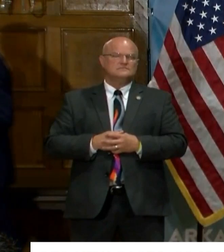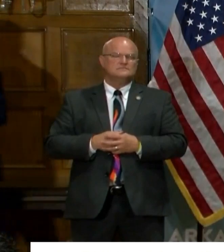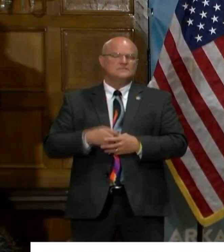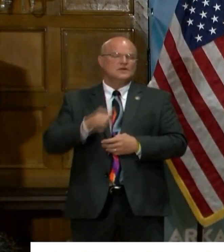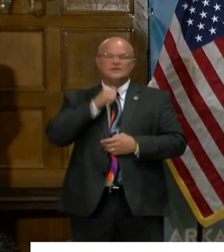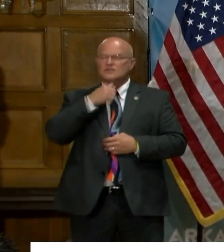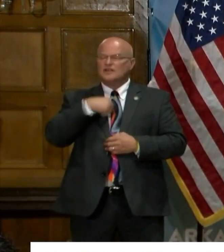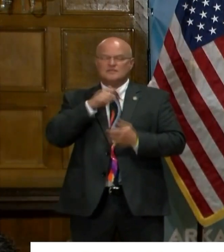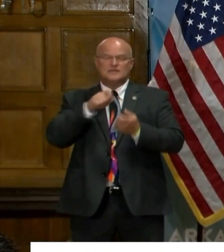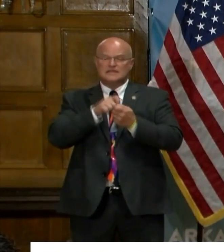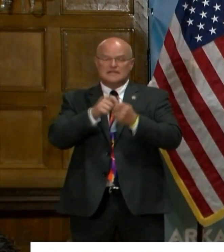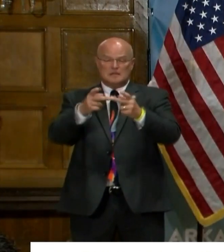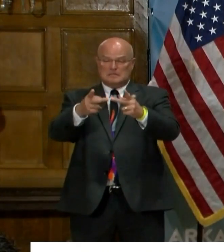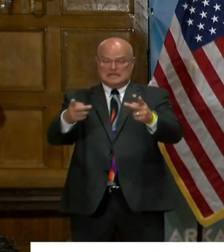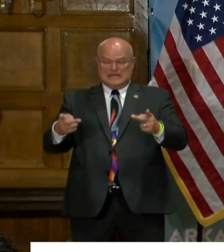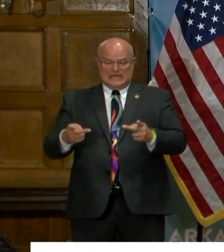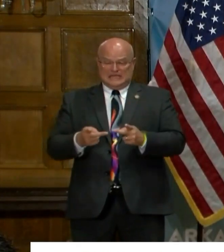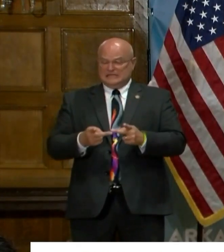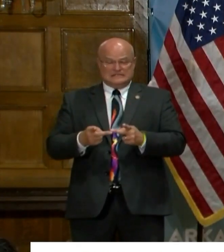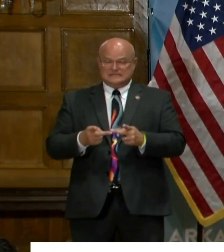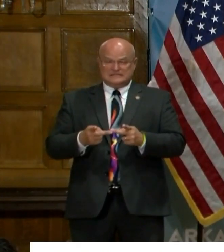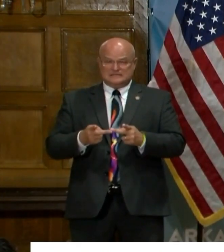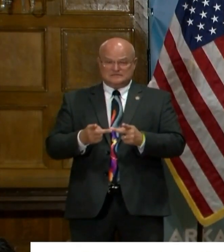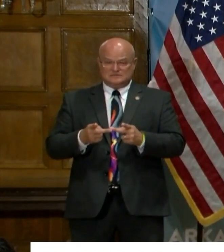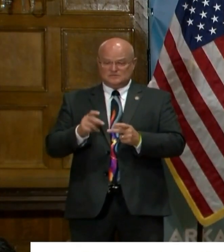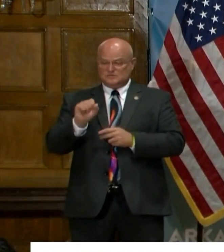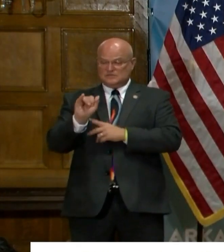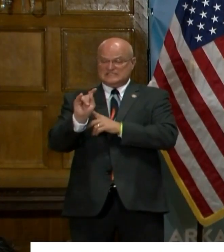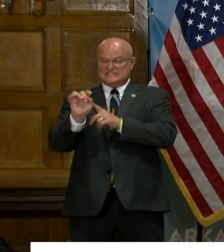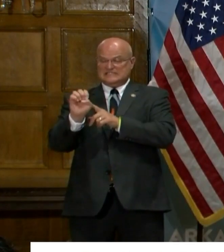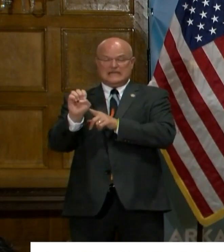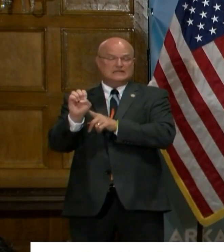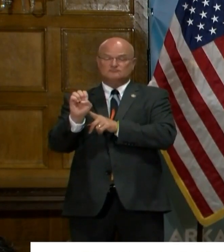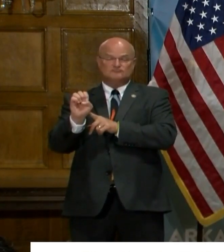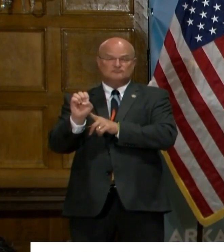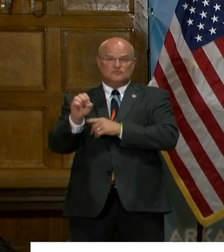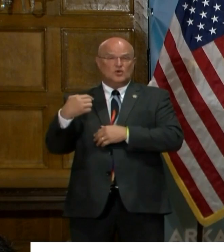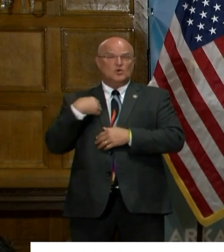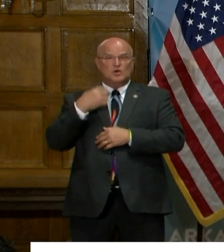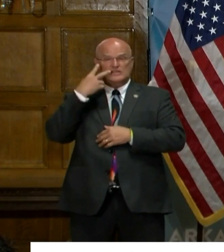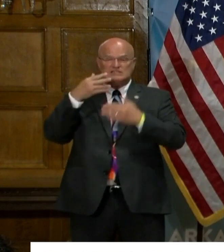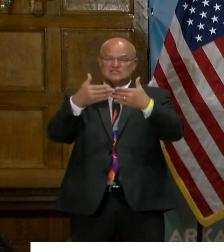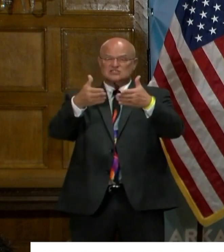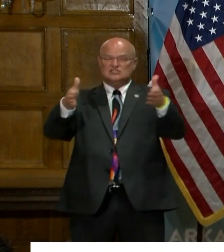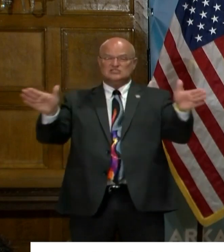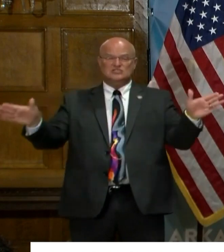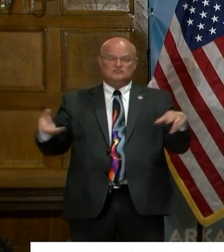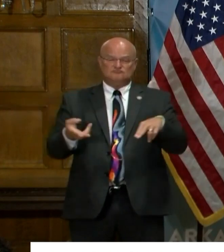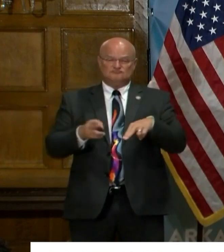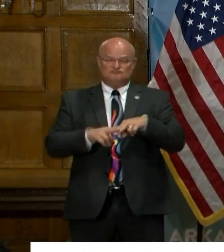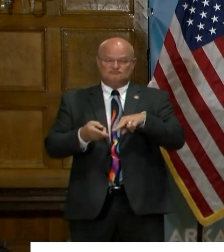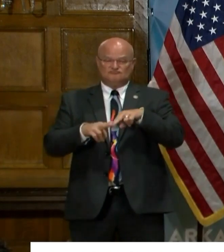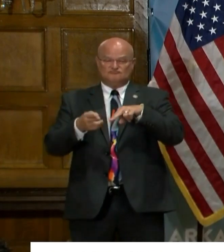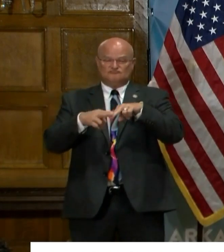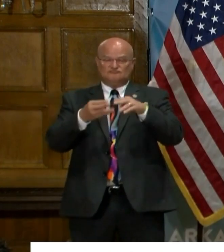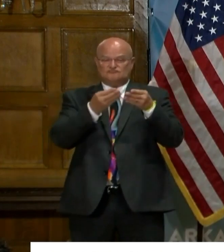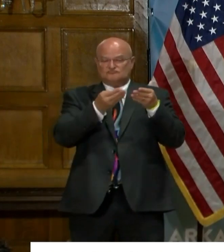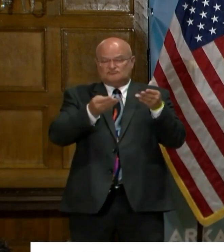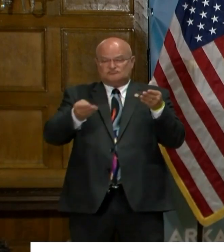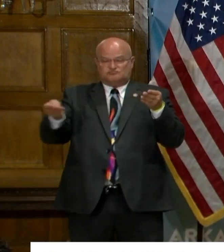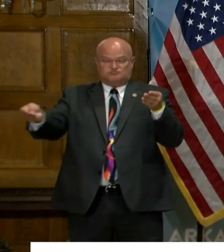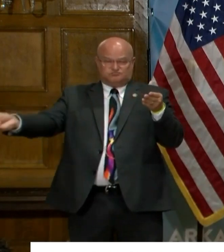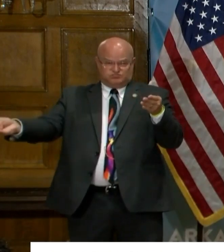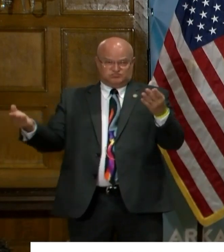We don't have a particular facility or a site. We are seeing a general increase in